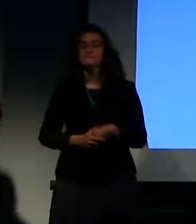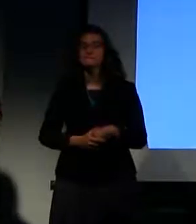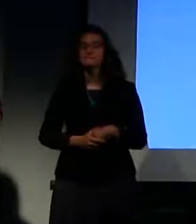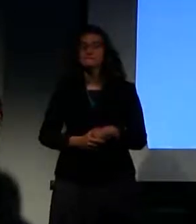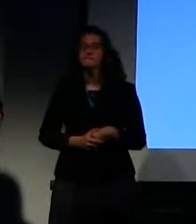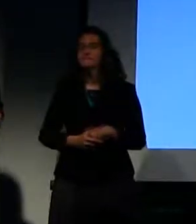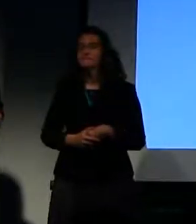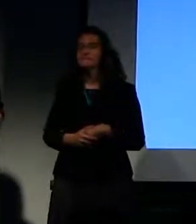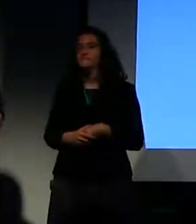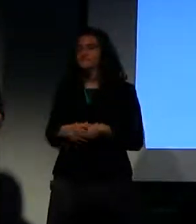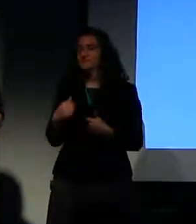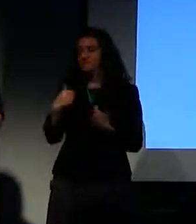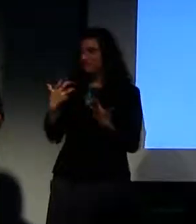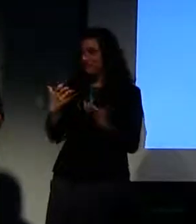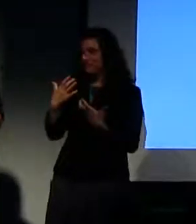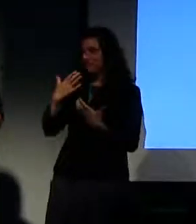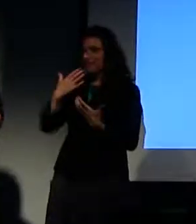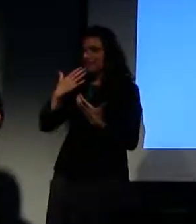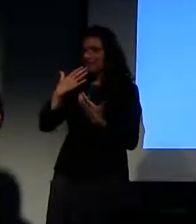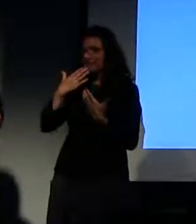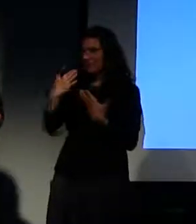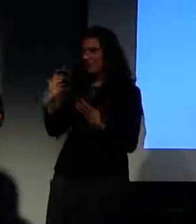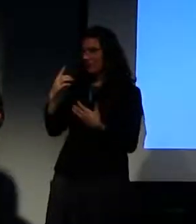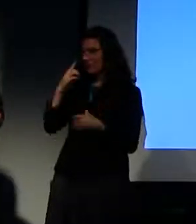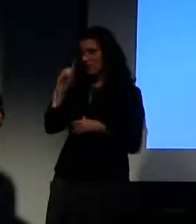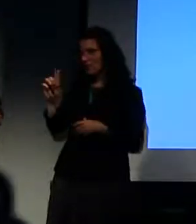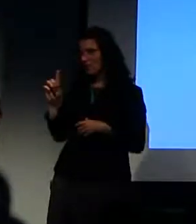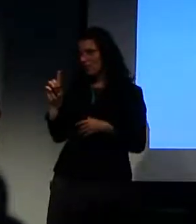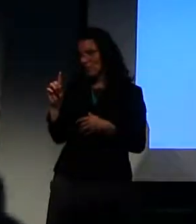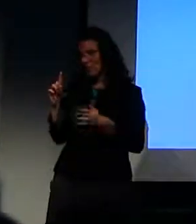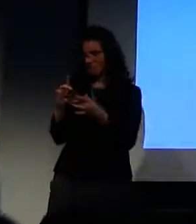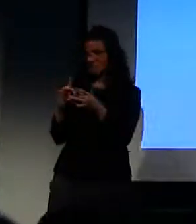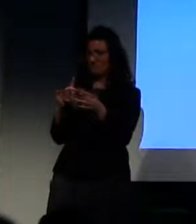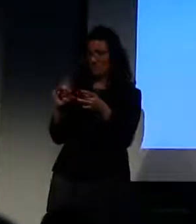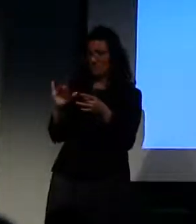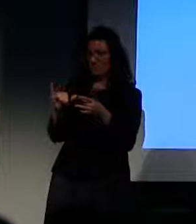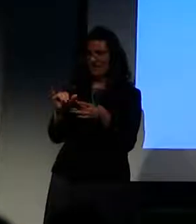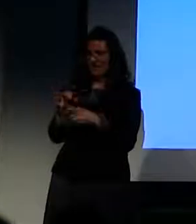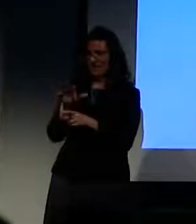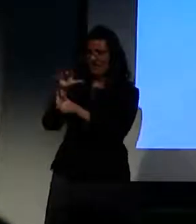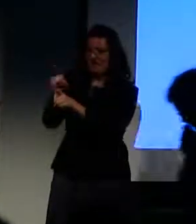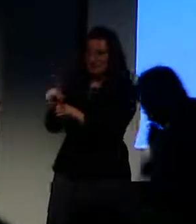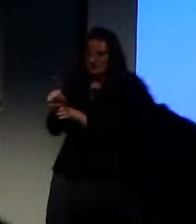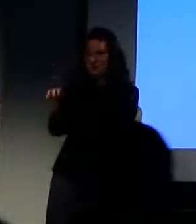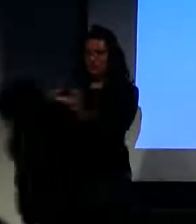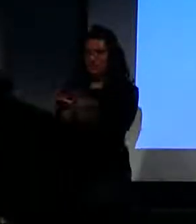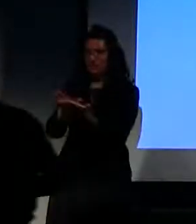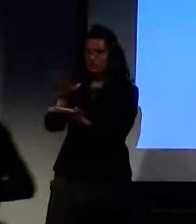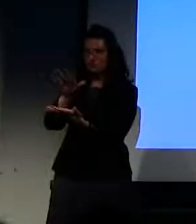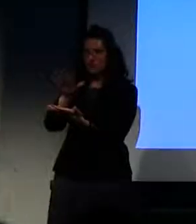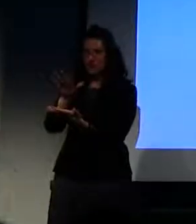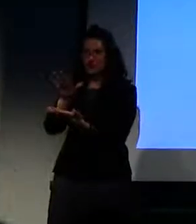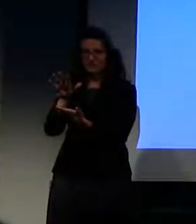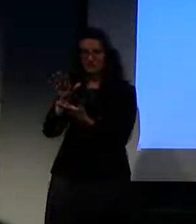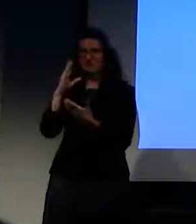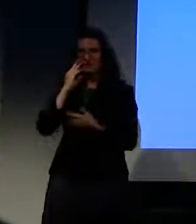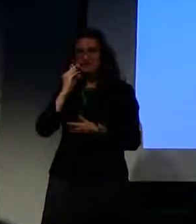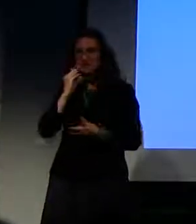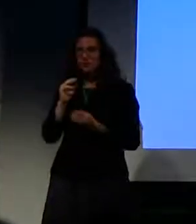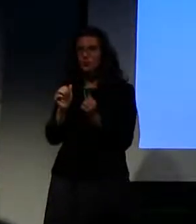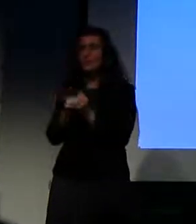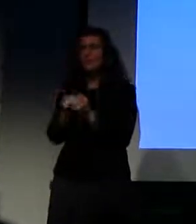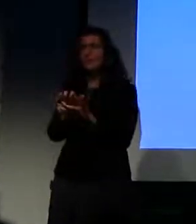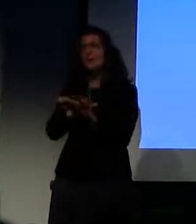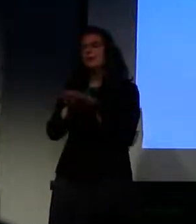I would just like to thank you for saying that capturing abstract experiences in a format like abstract poetry, I think is so significant in